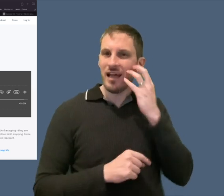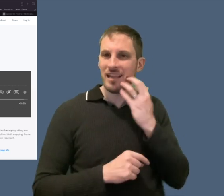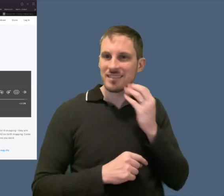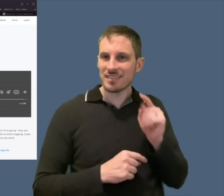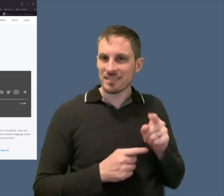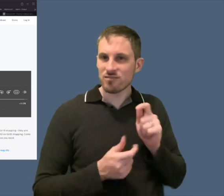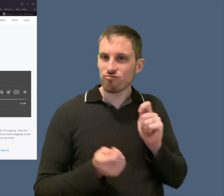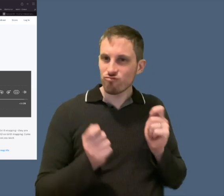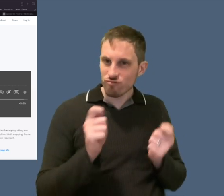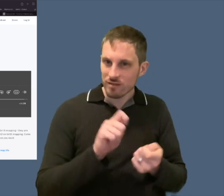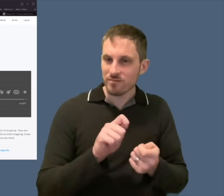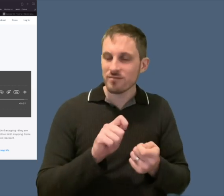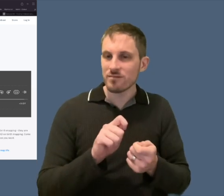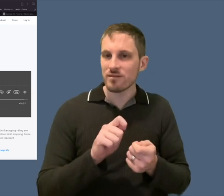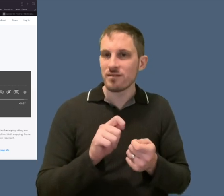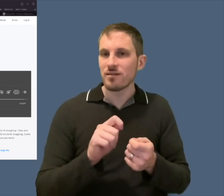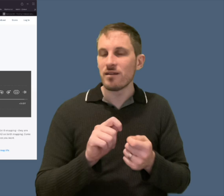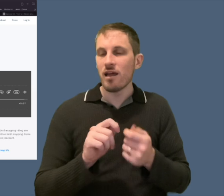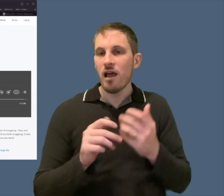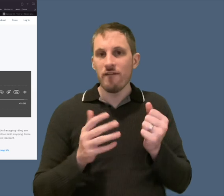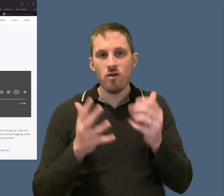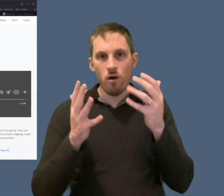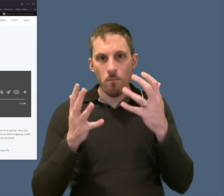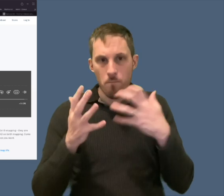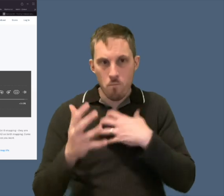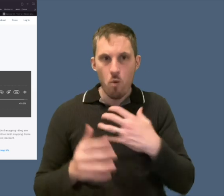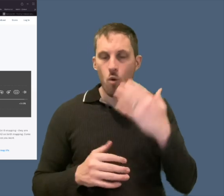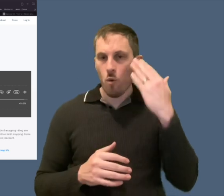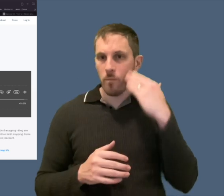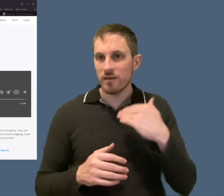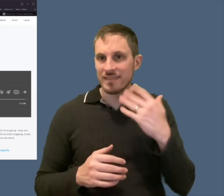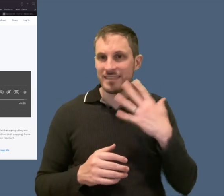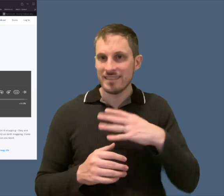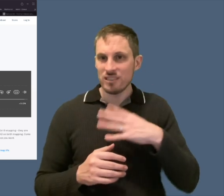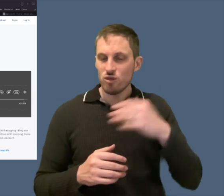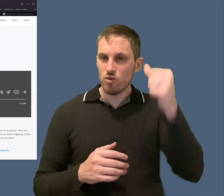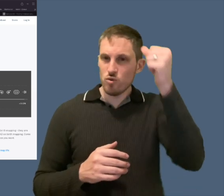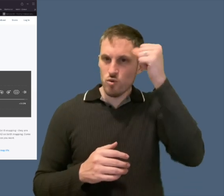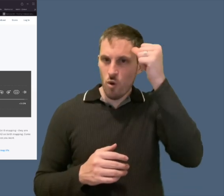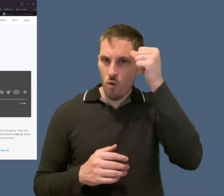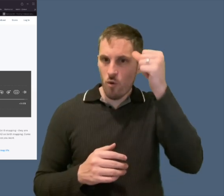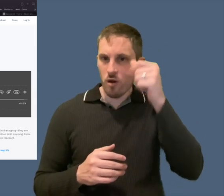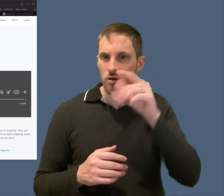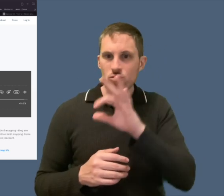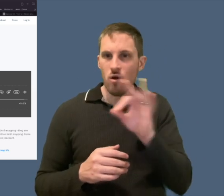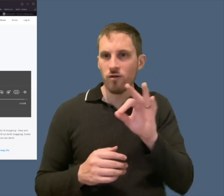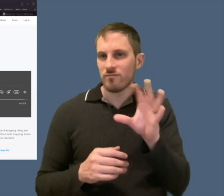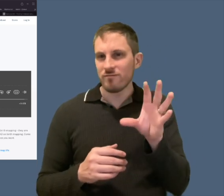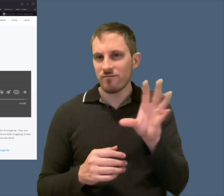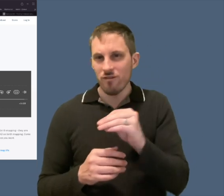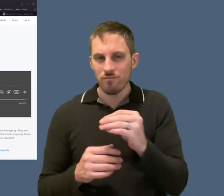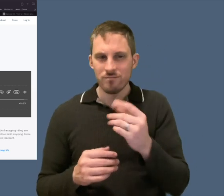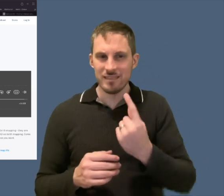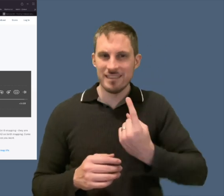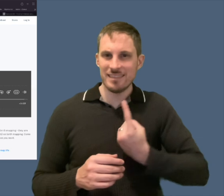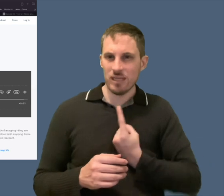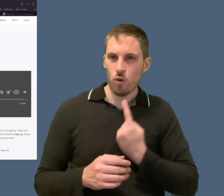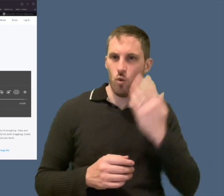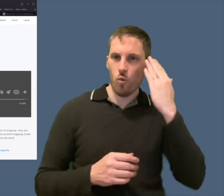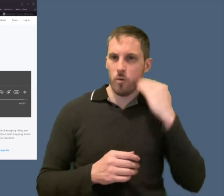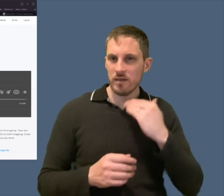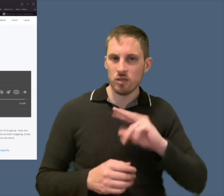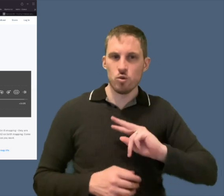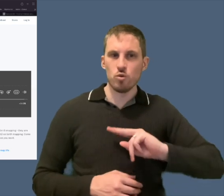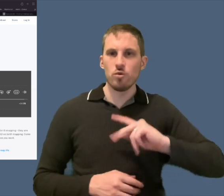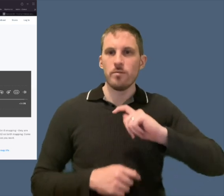word matrescence that more women need to know about. This is not just you go from being a single woman to being